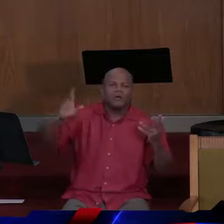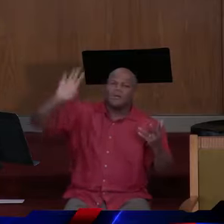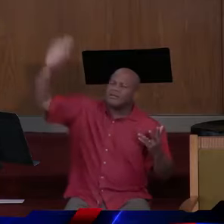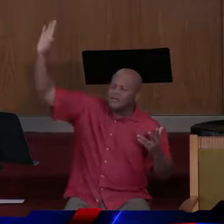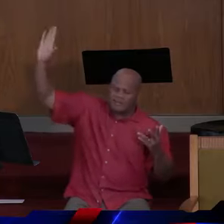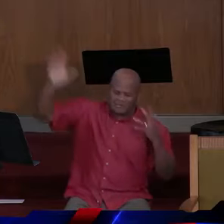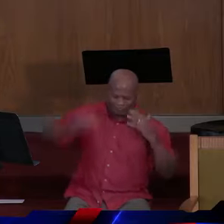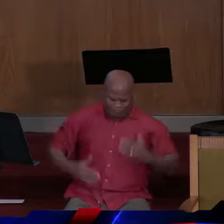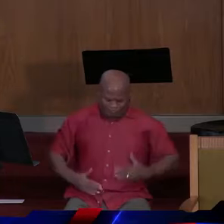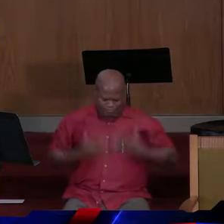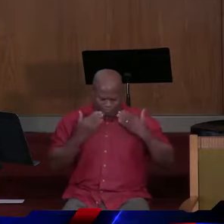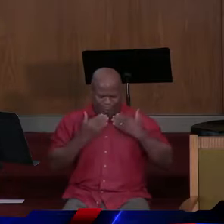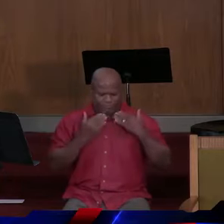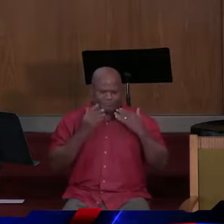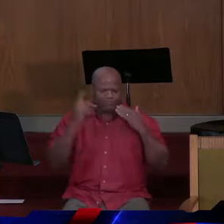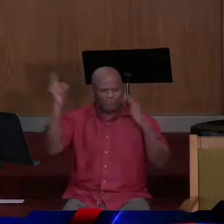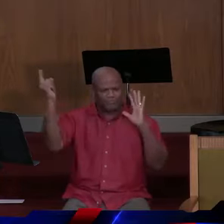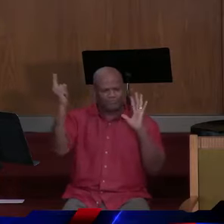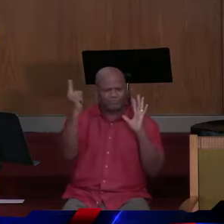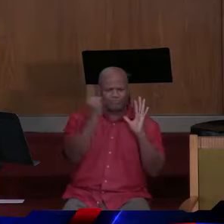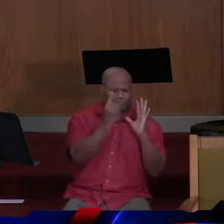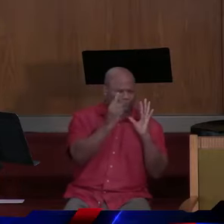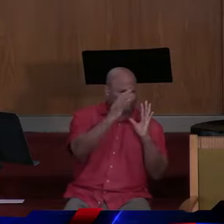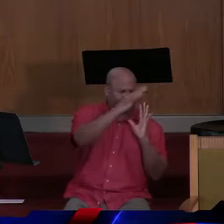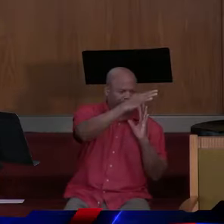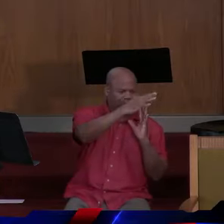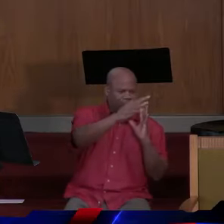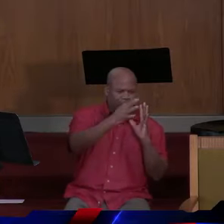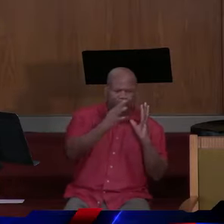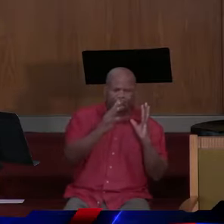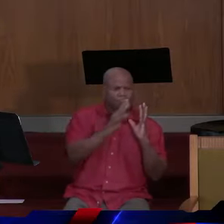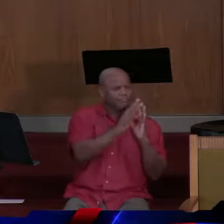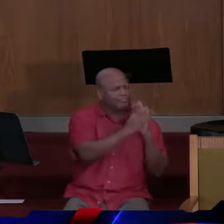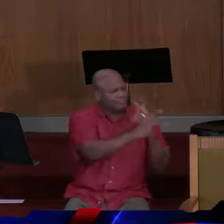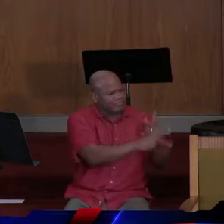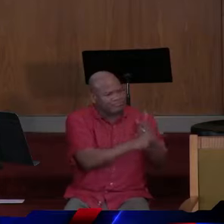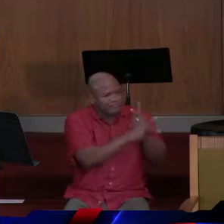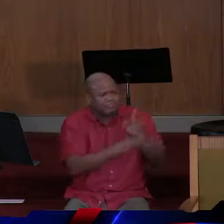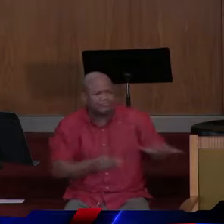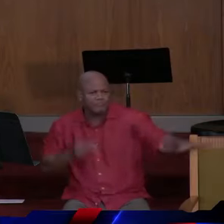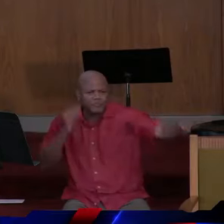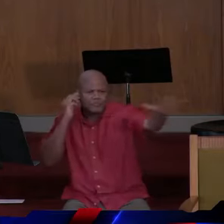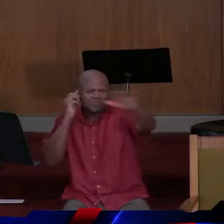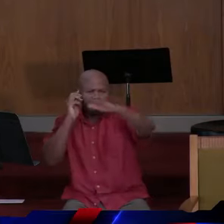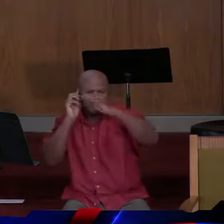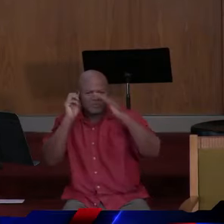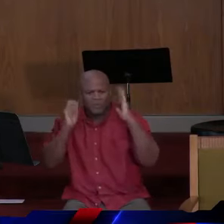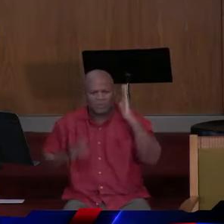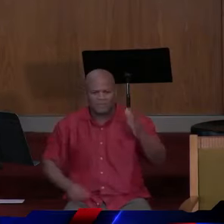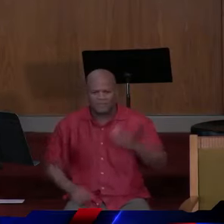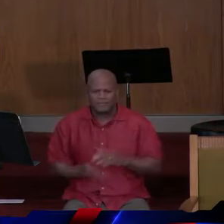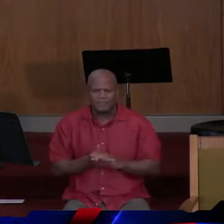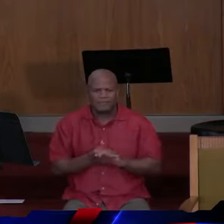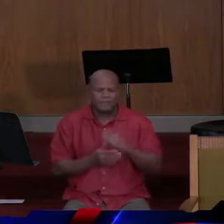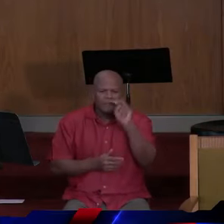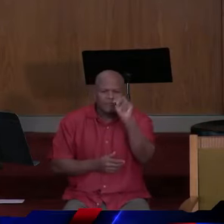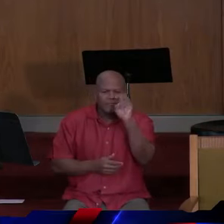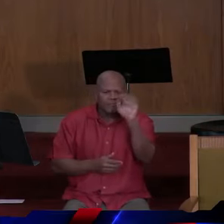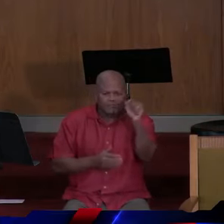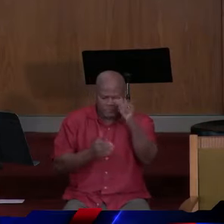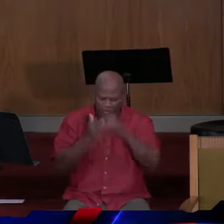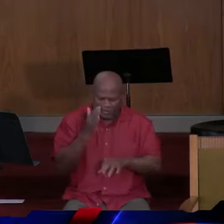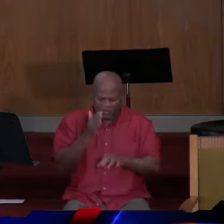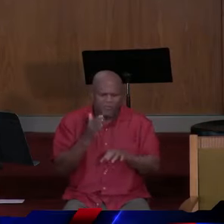you. And this is numbers, but what I love about Jesus is he's the fullness of